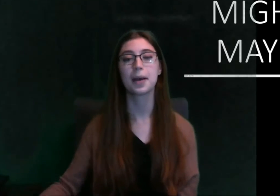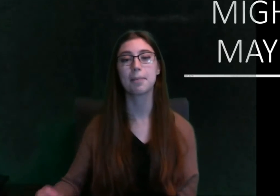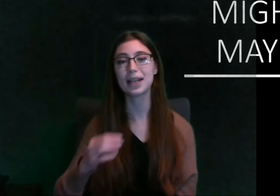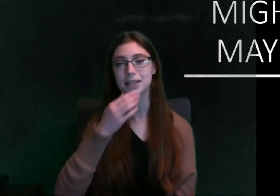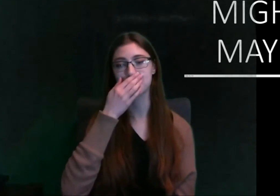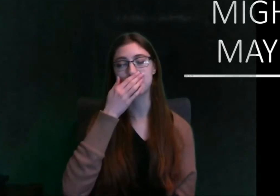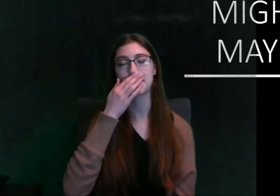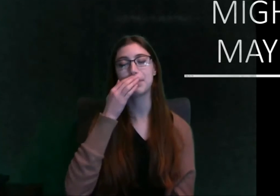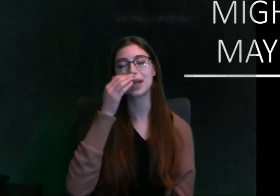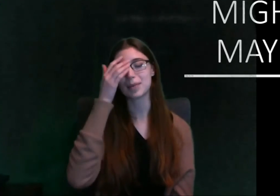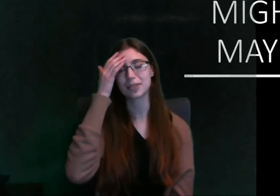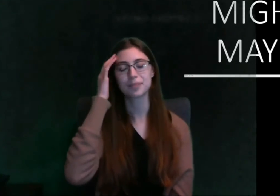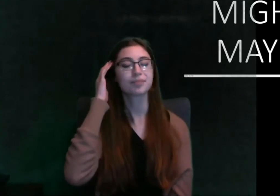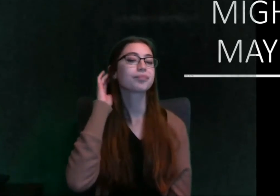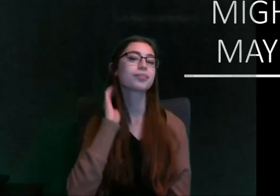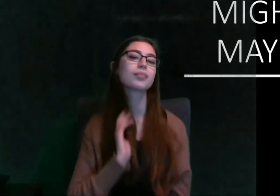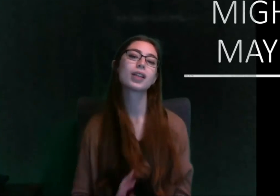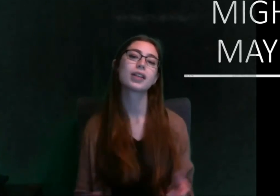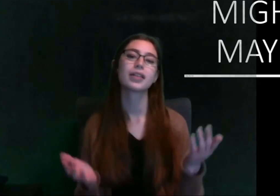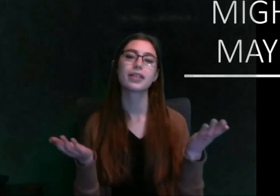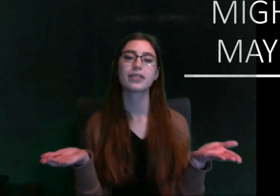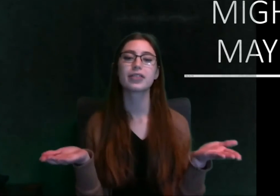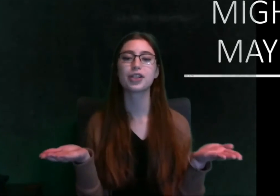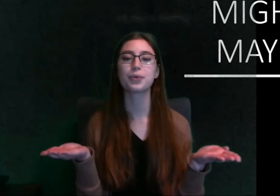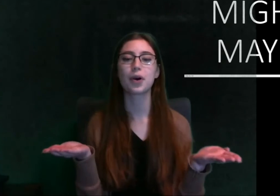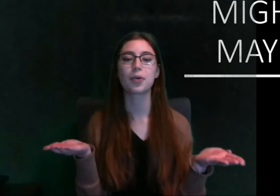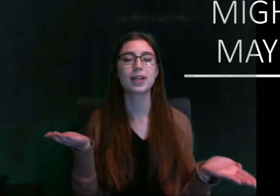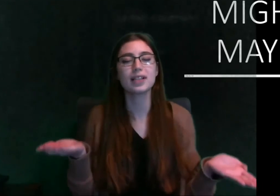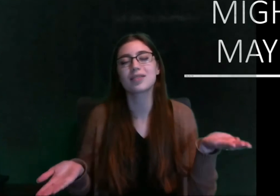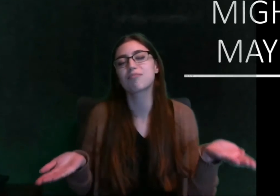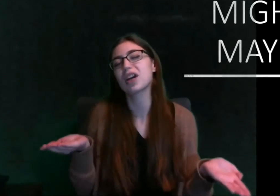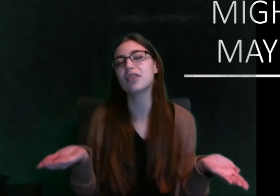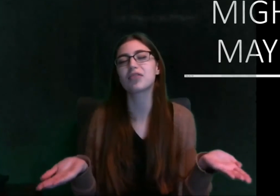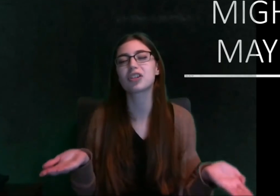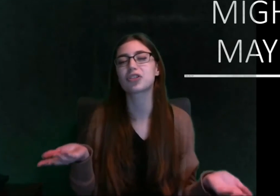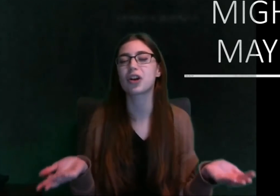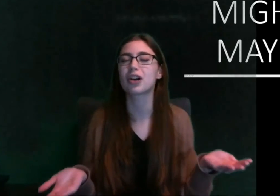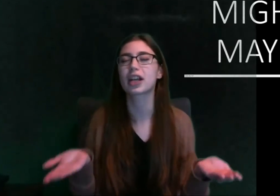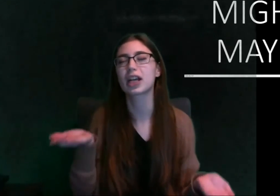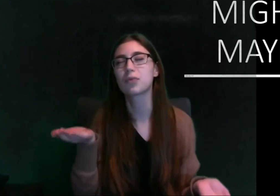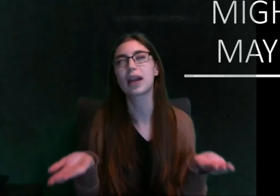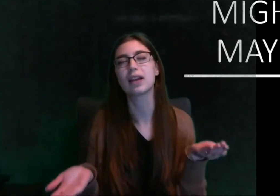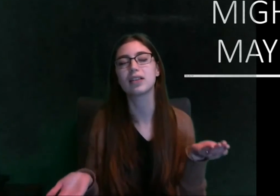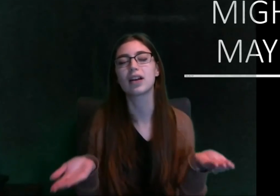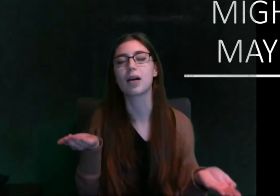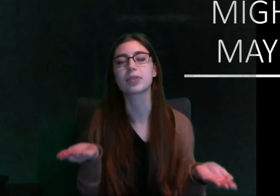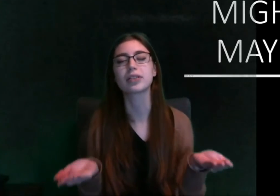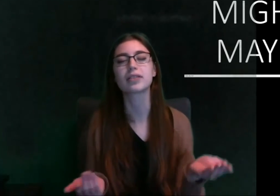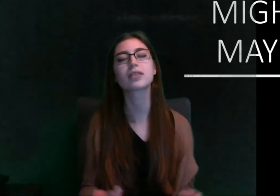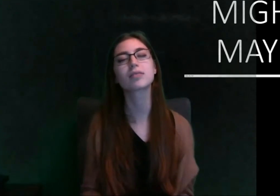Might or maybe. 2 open hands, kind of like a shrug. You're kind of weighing your options.